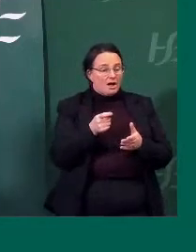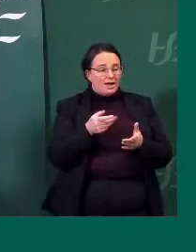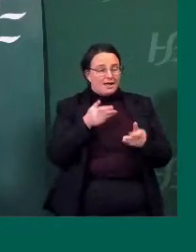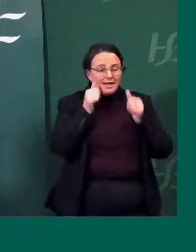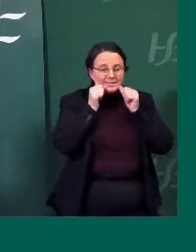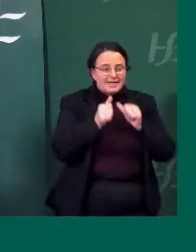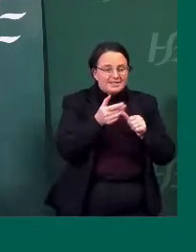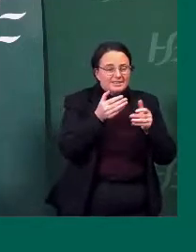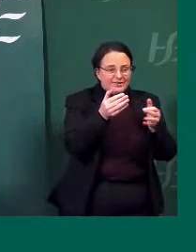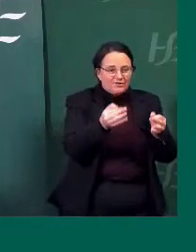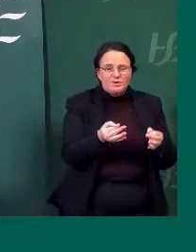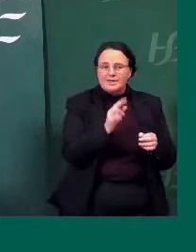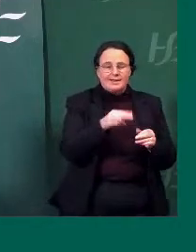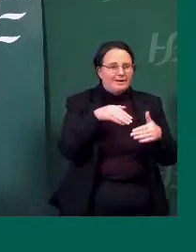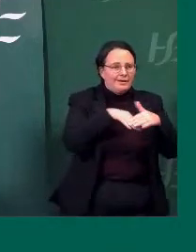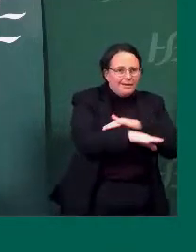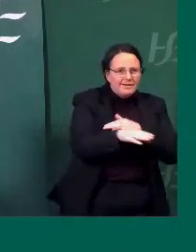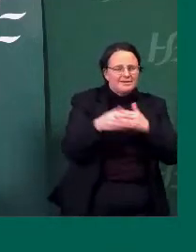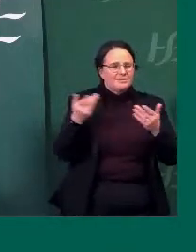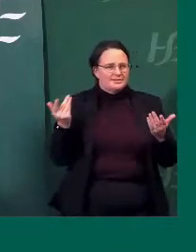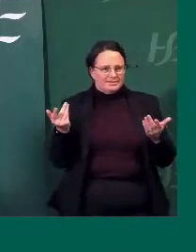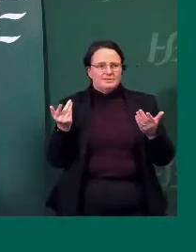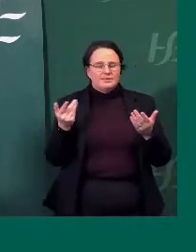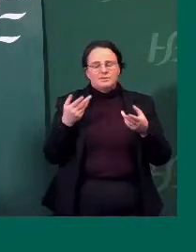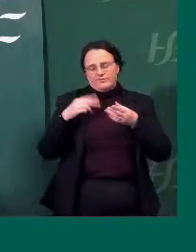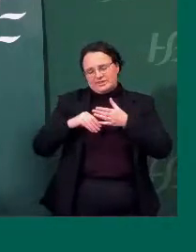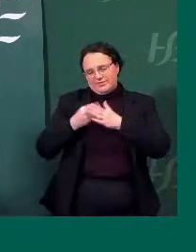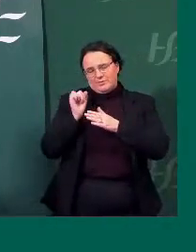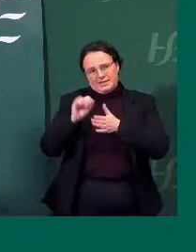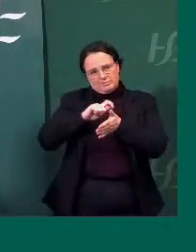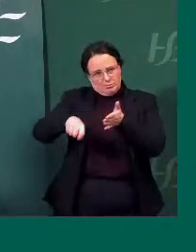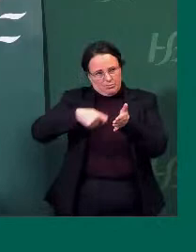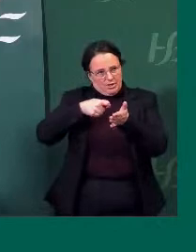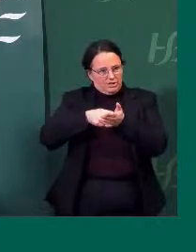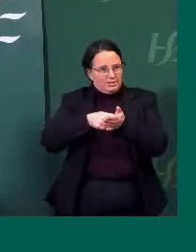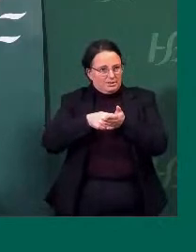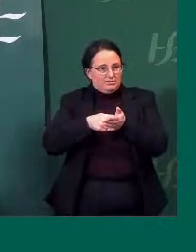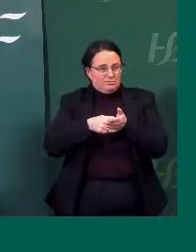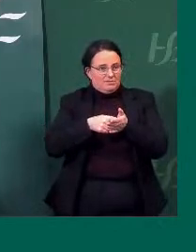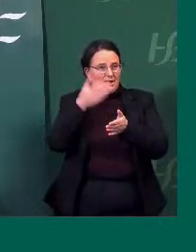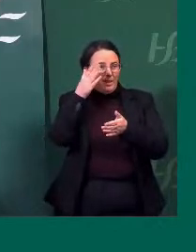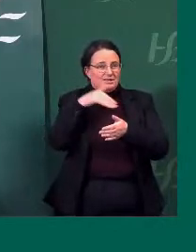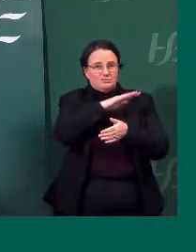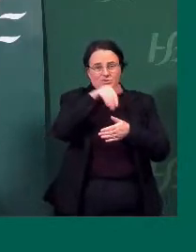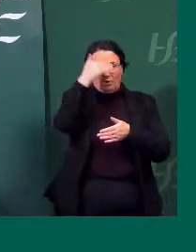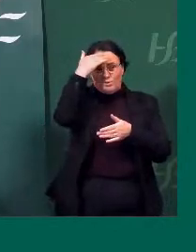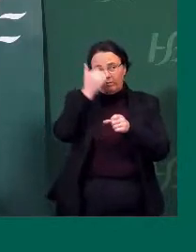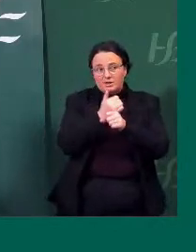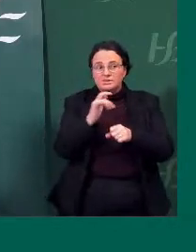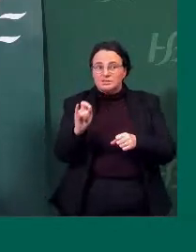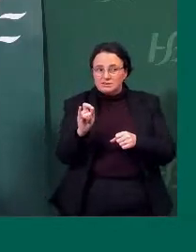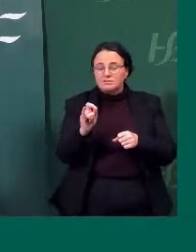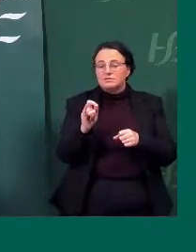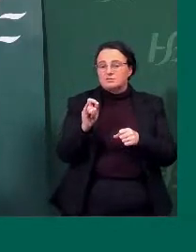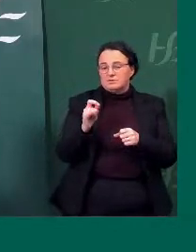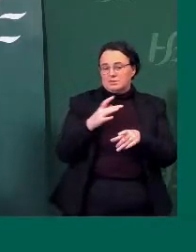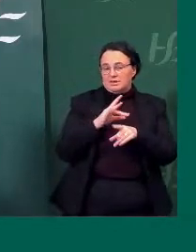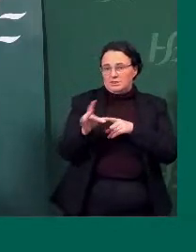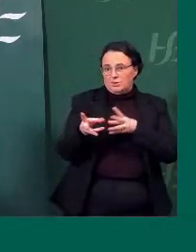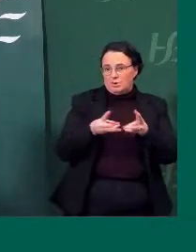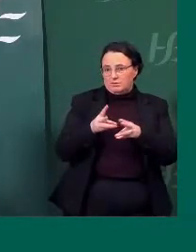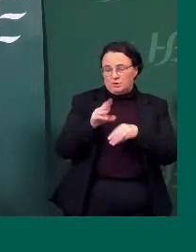funeral parlours, etc. So we have now developed this initiative, and we want to just let people know about it today in terms of the work that has gone